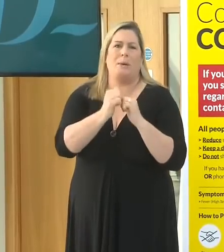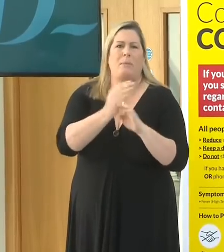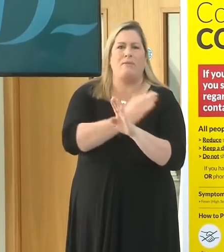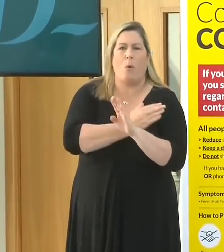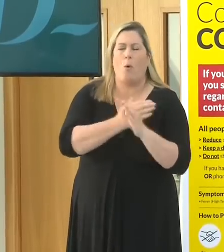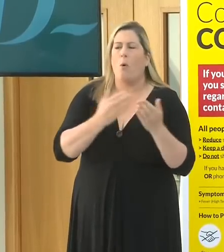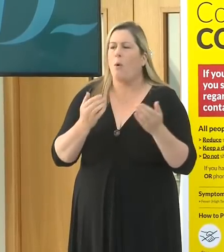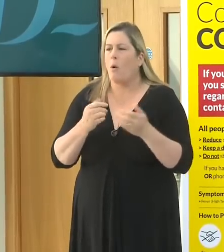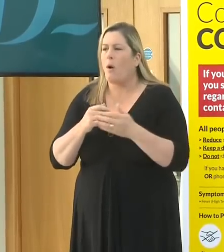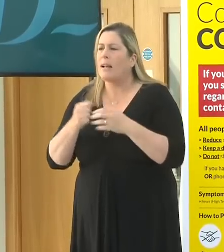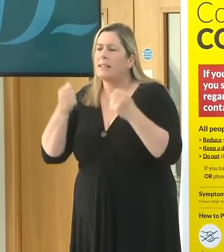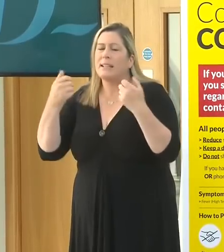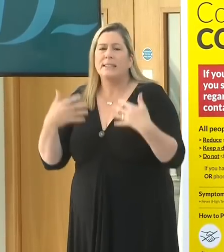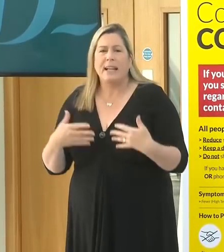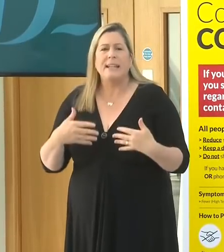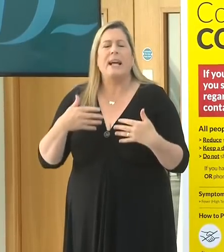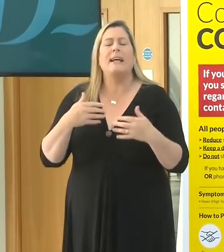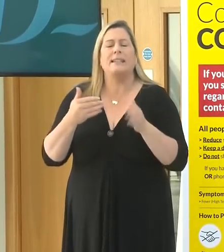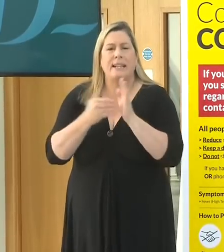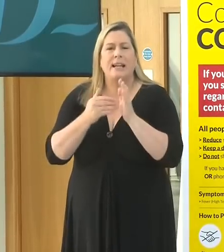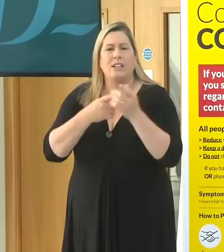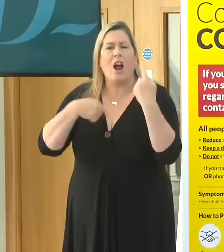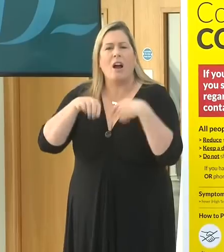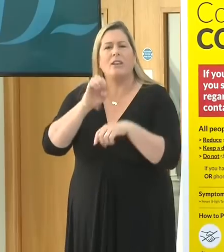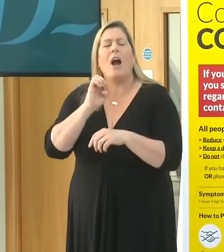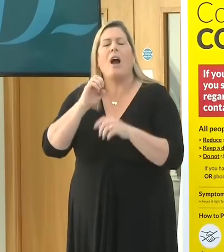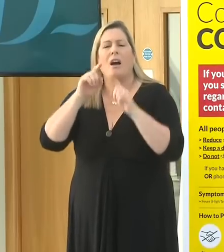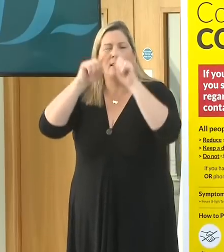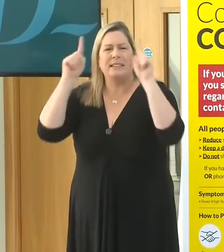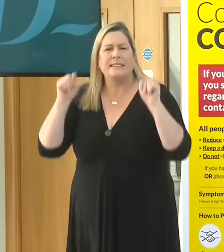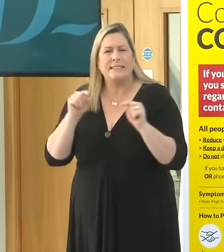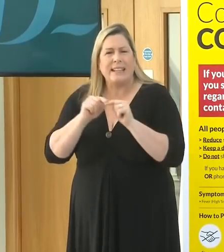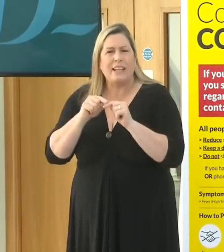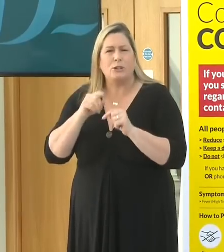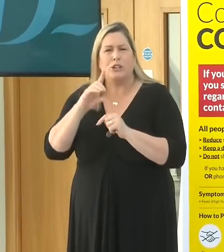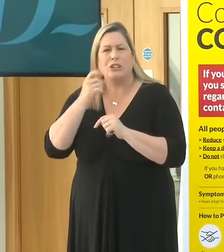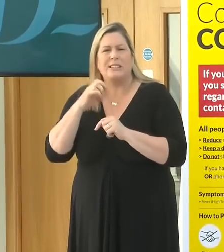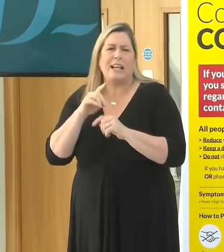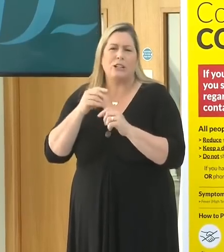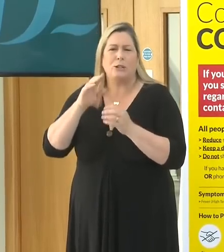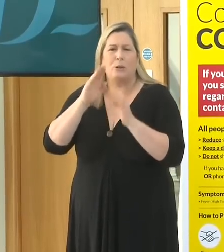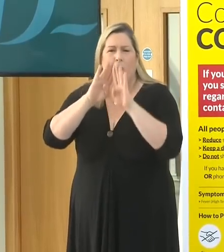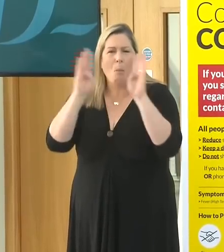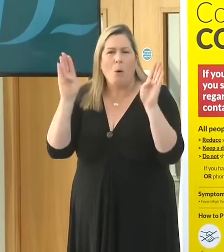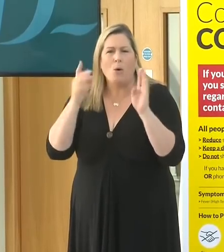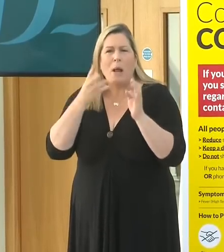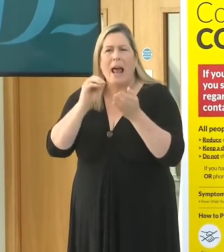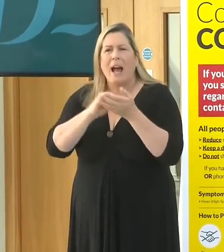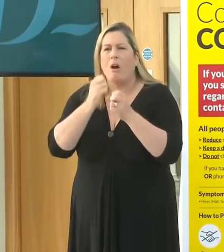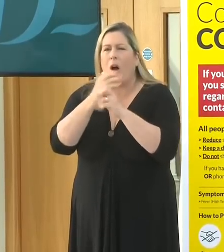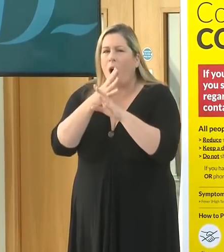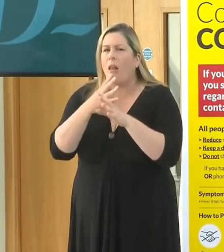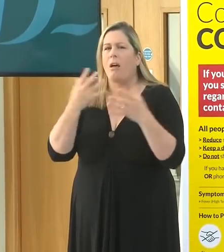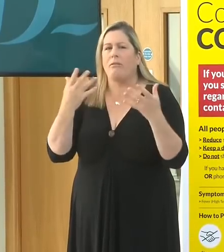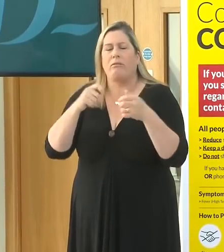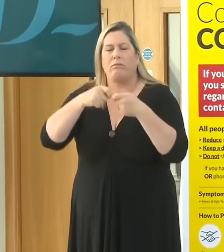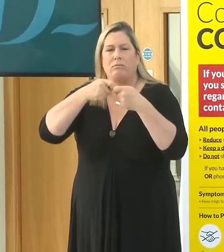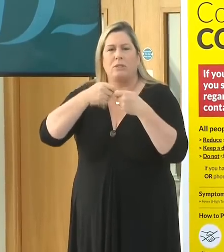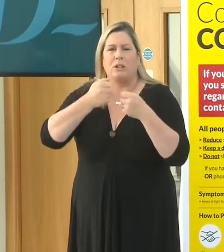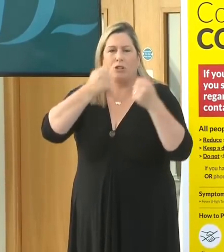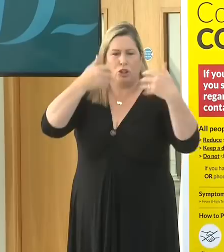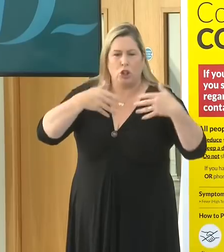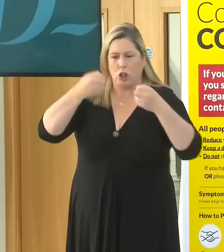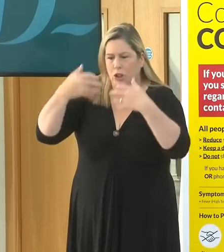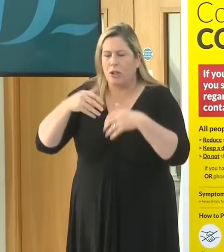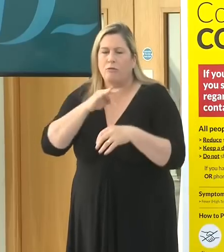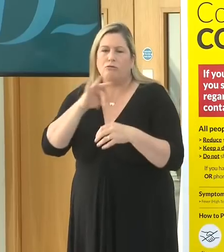itself? Apologies. On the second one, on the data, our dashboard will have all of the measures, including the swab test to